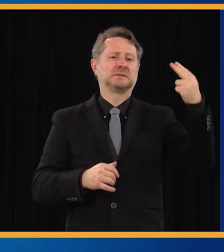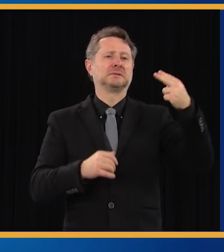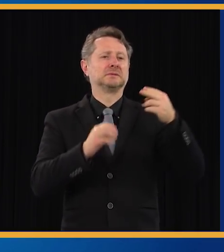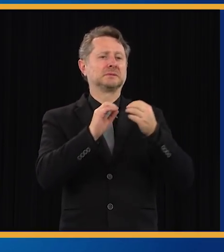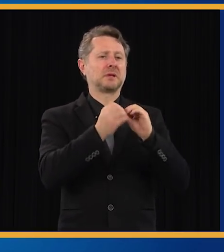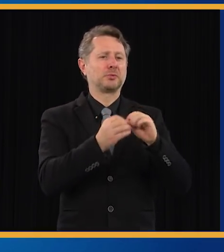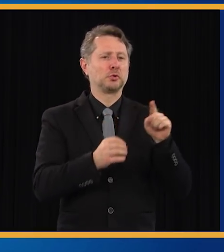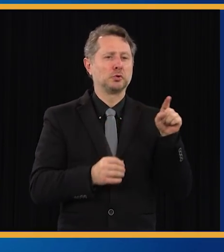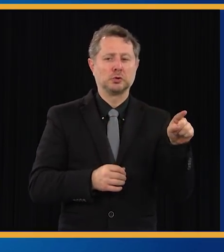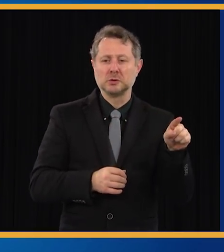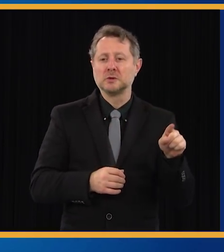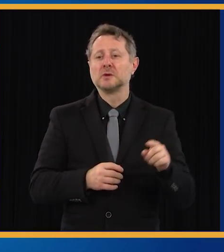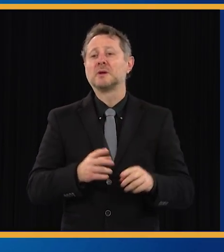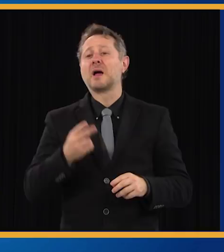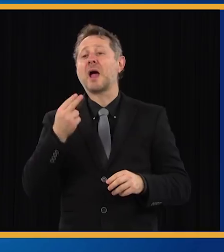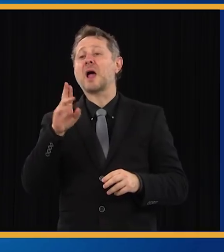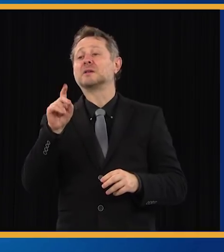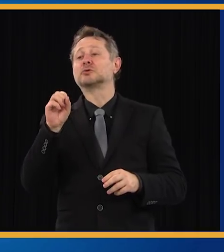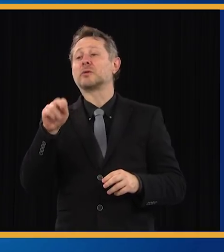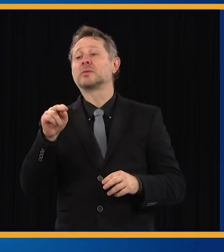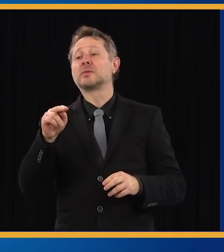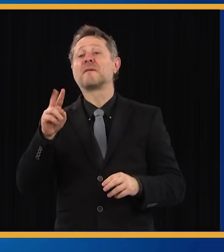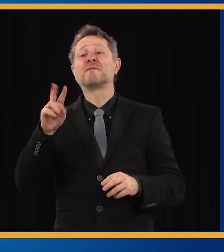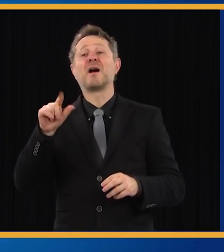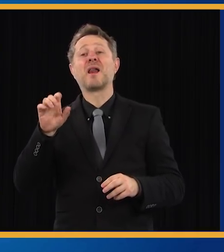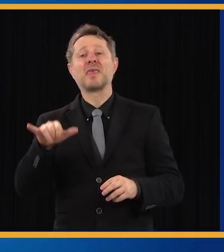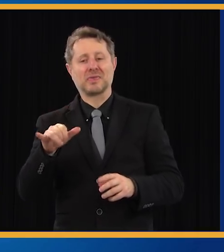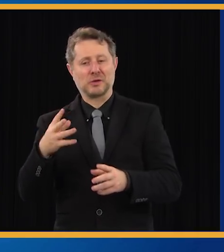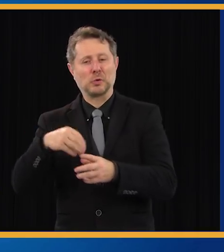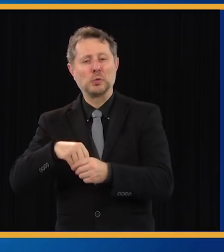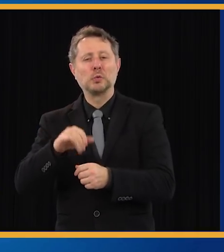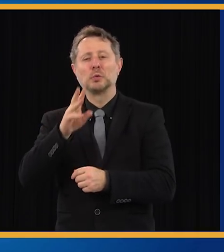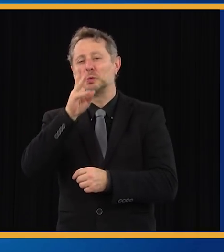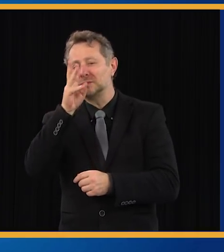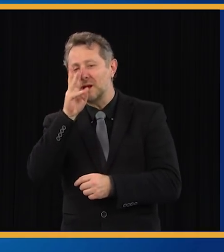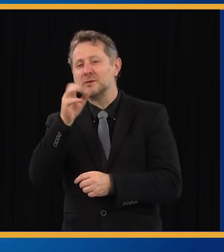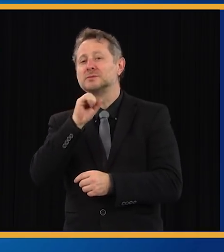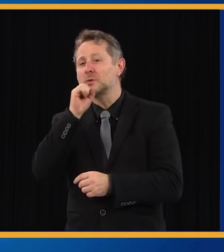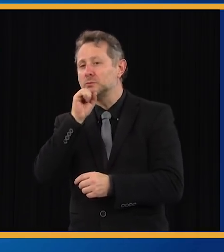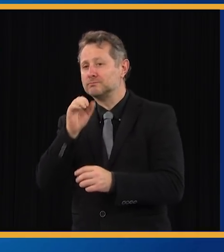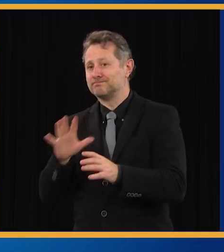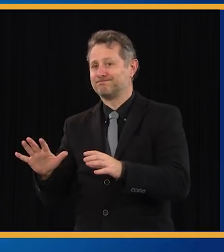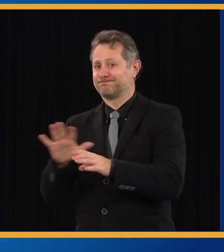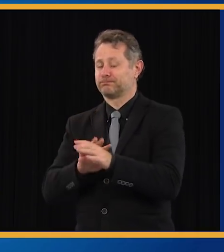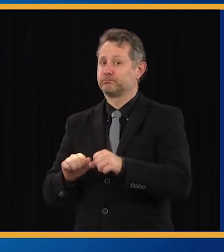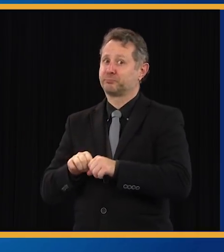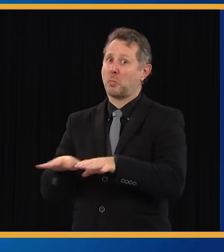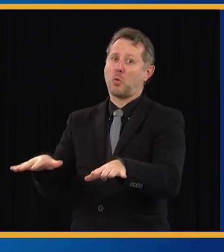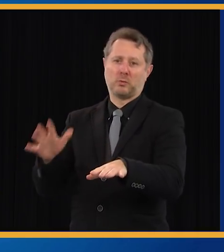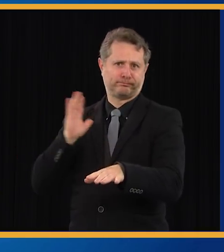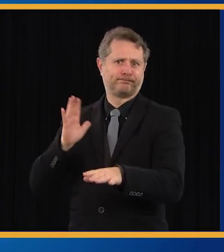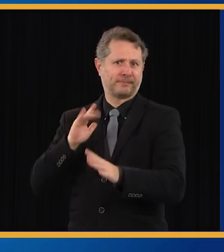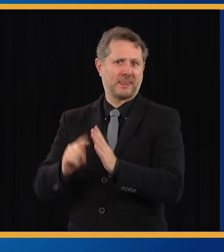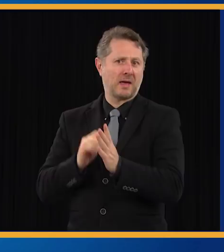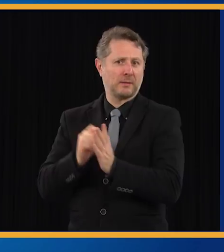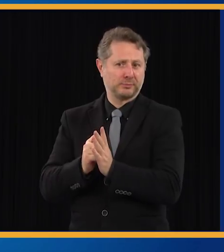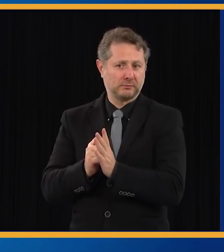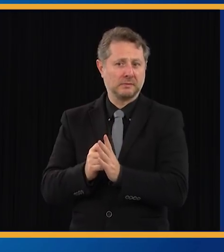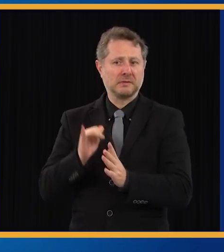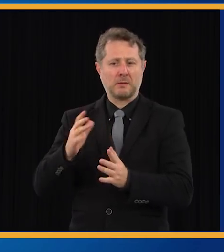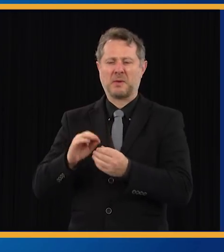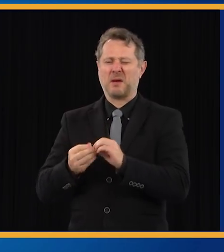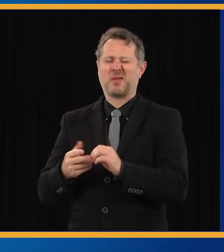Hudson Valley again has Westchester, Rockland. We had a significant problem in Westchester, less so in Rockland, so I think that would skews that number.